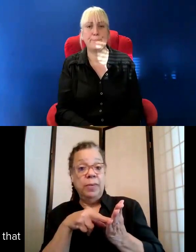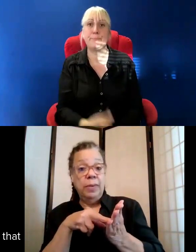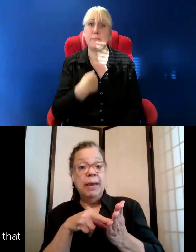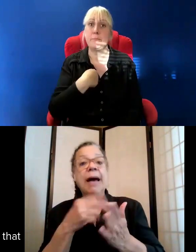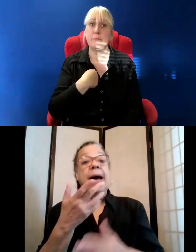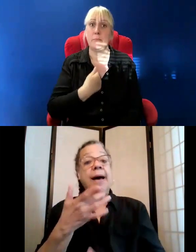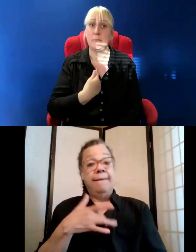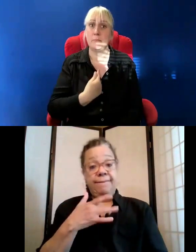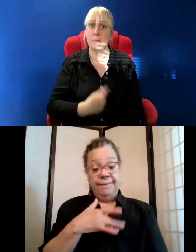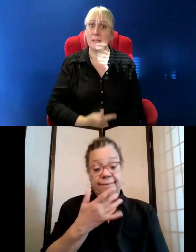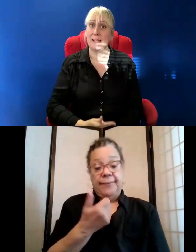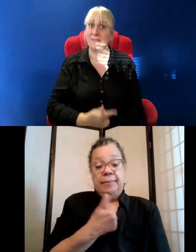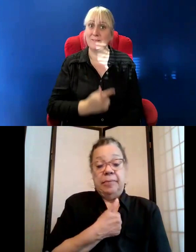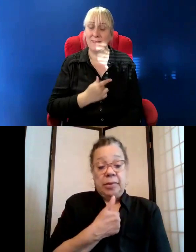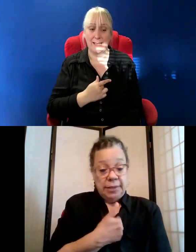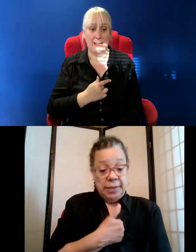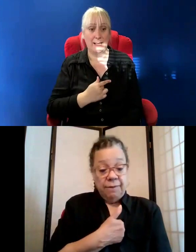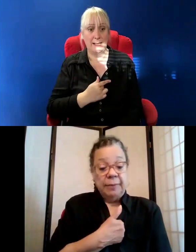feel that